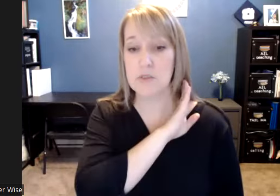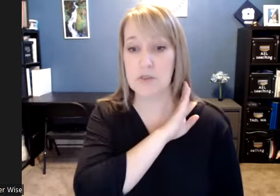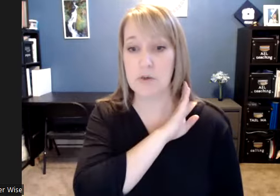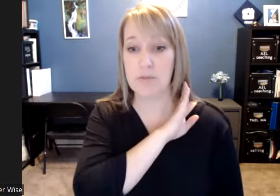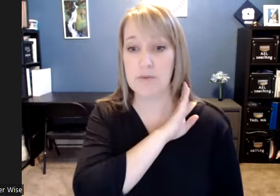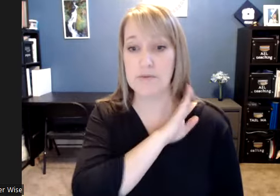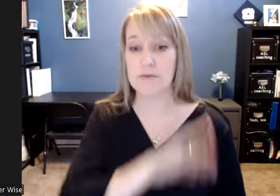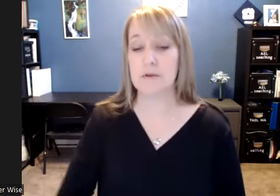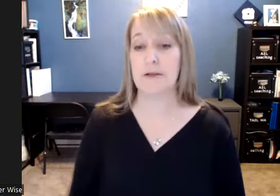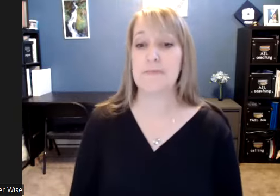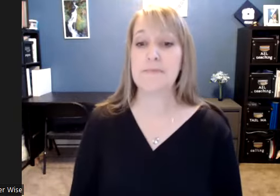scoop, right?